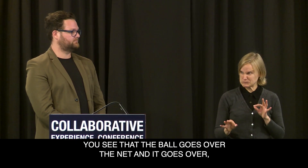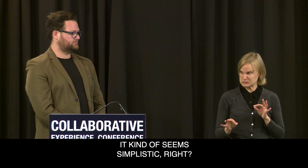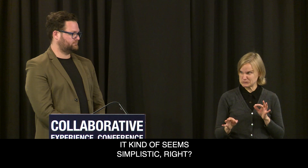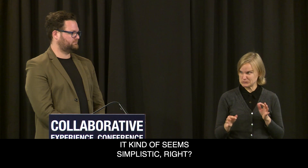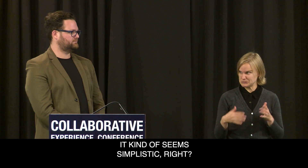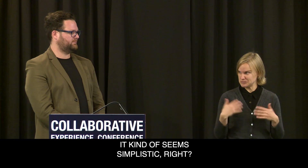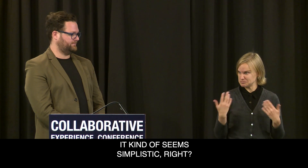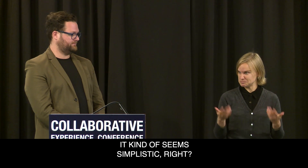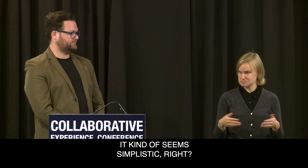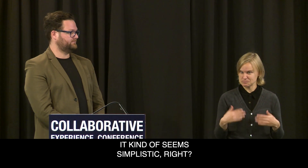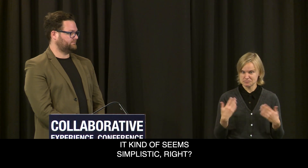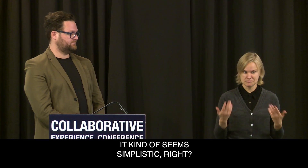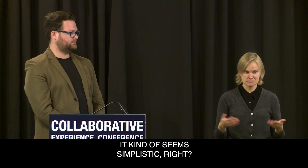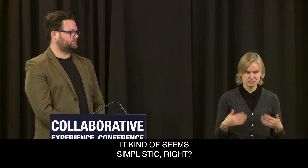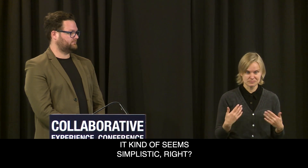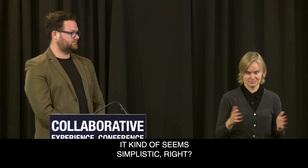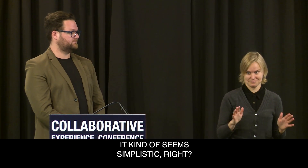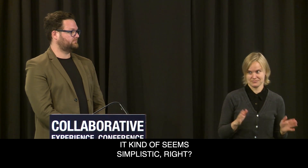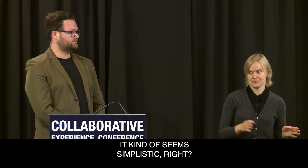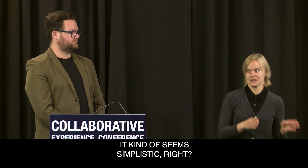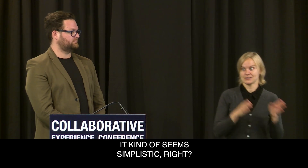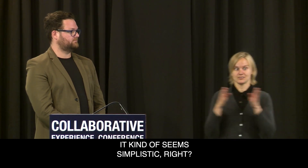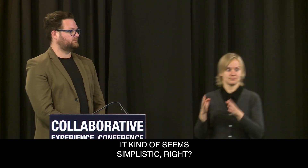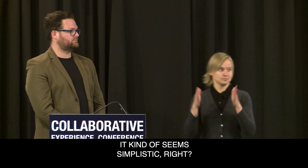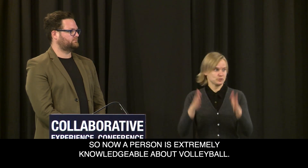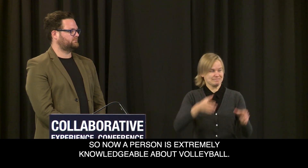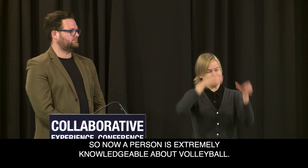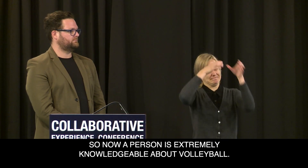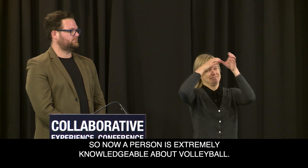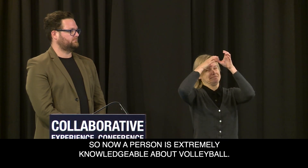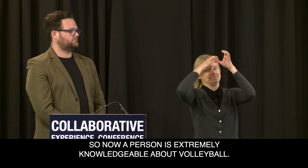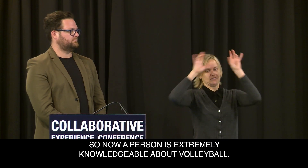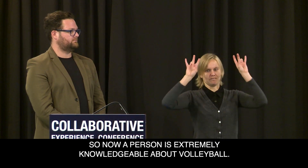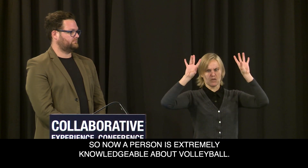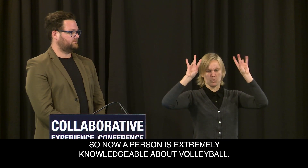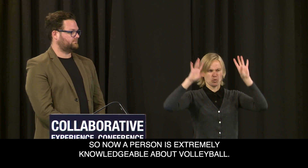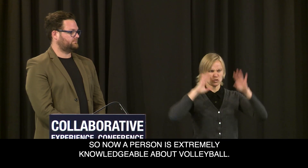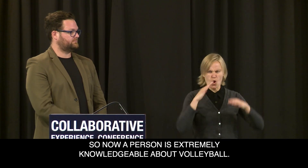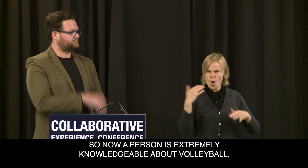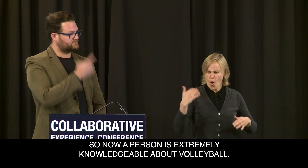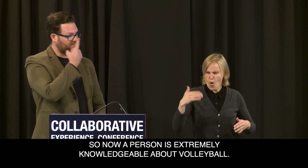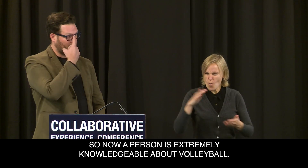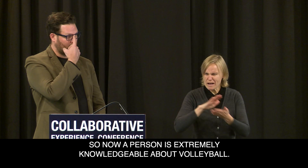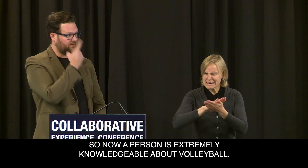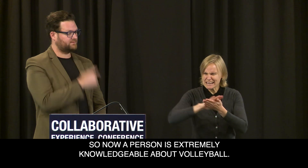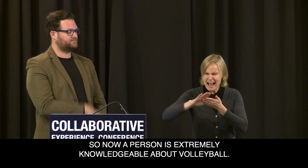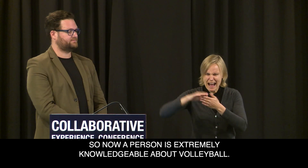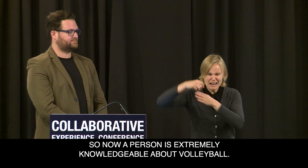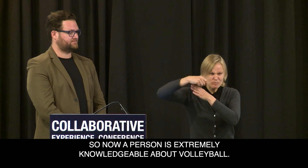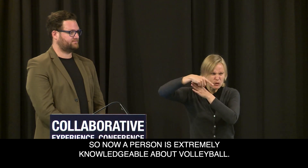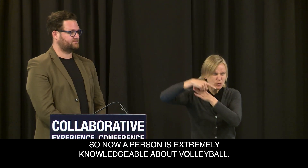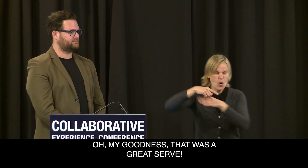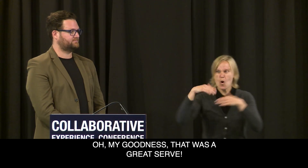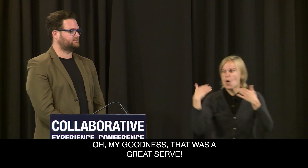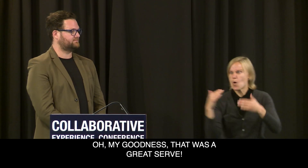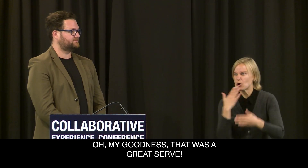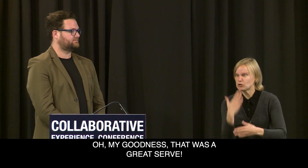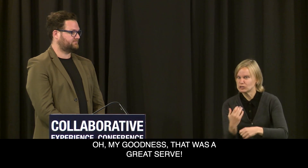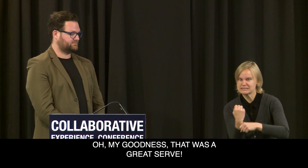It kind of seems simplistic, right? So now a person is extremely knowledgeable about volleyball. Is oh my goodness, that was a